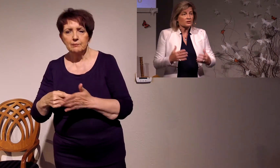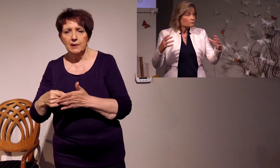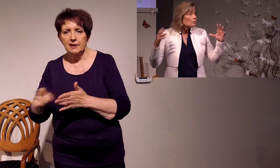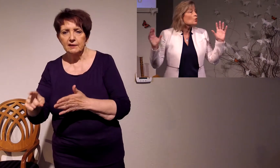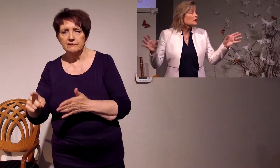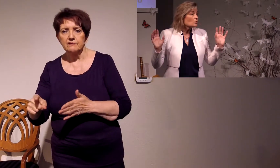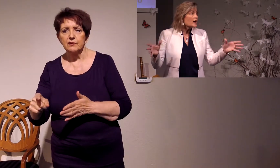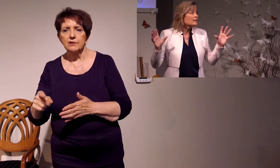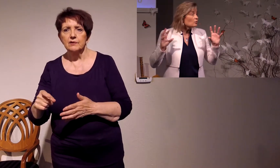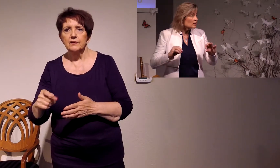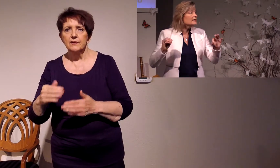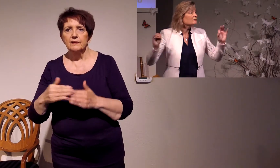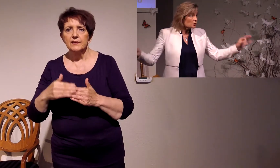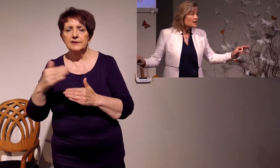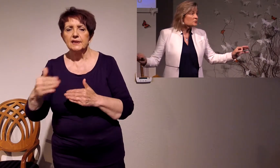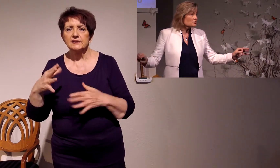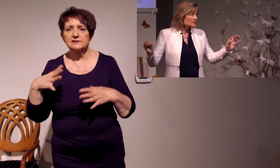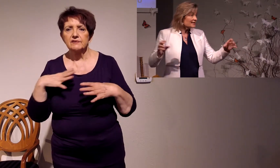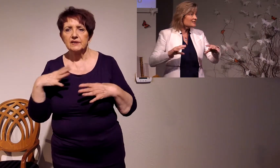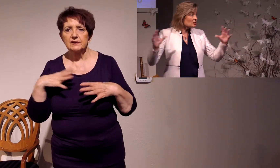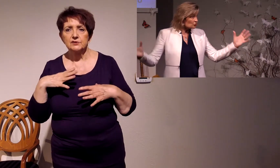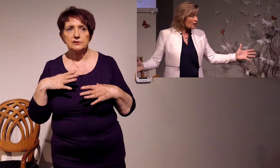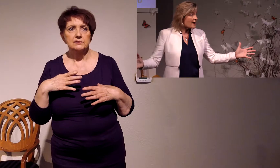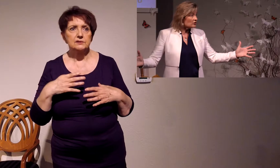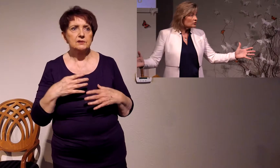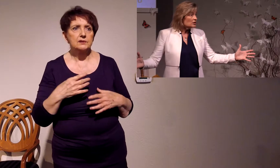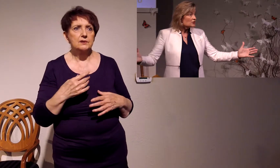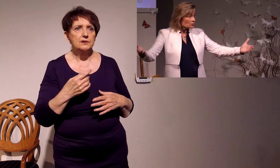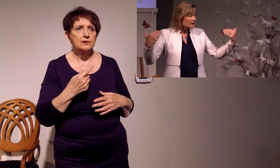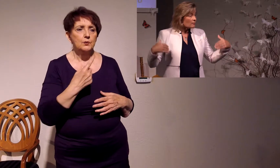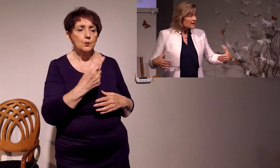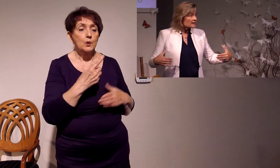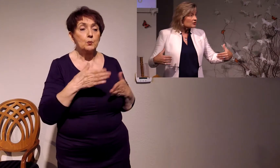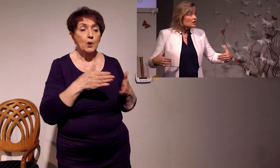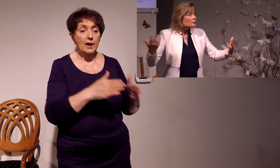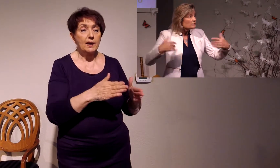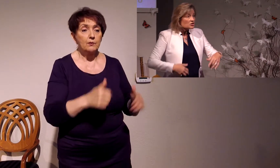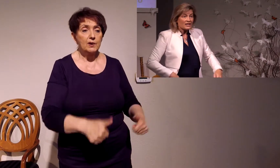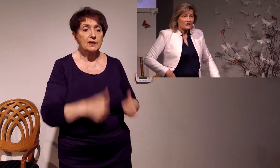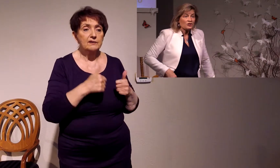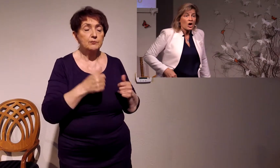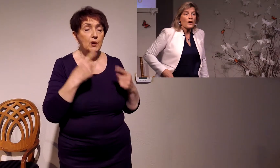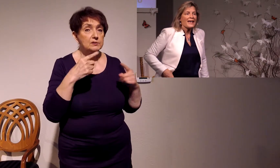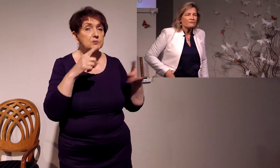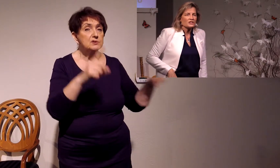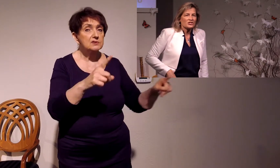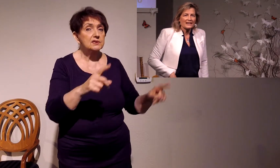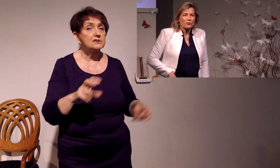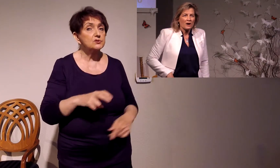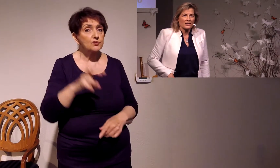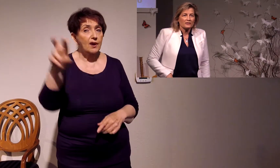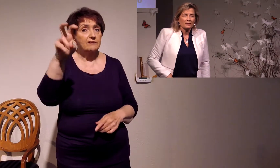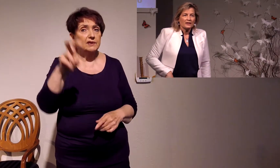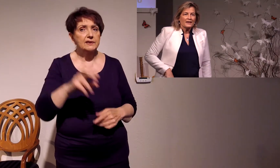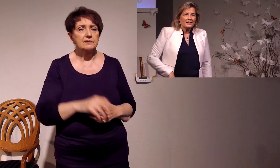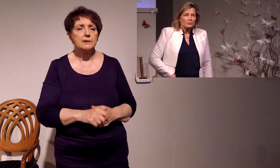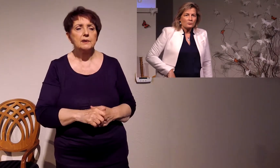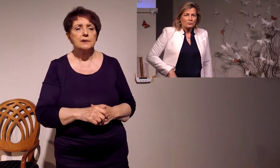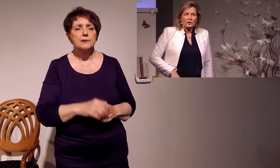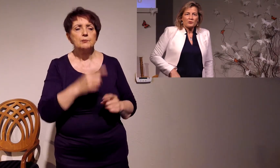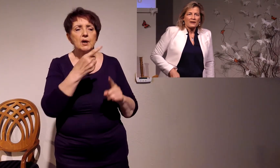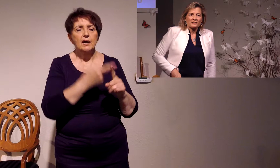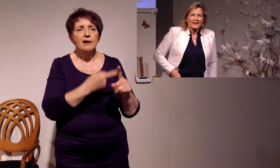years because one of the ways that we live prosperously is to travel. So we come back here. But I'm just letting you know, every single month,